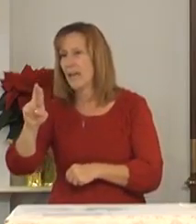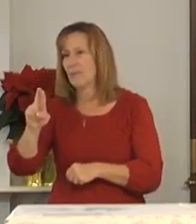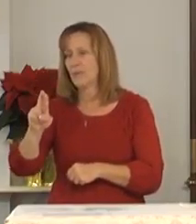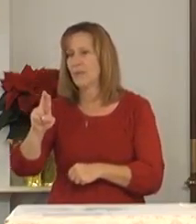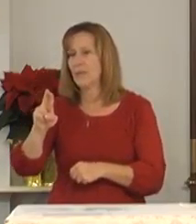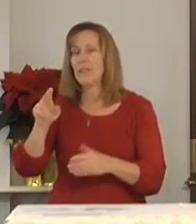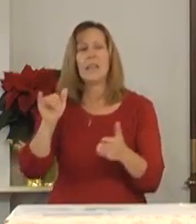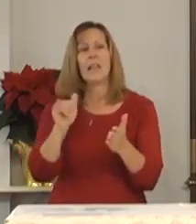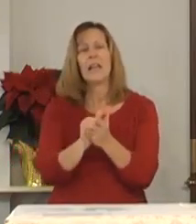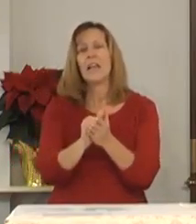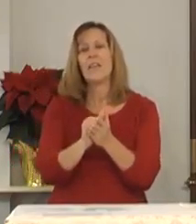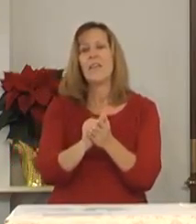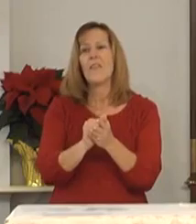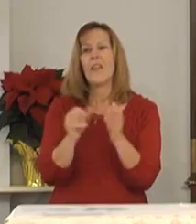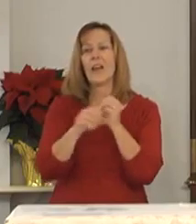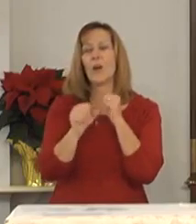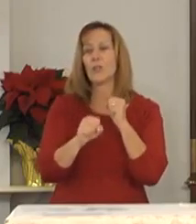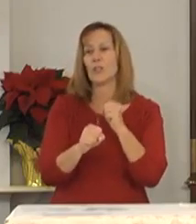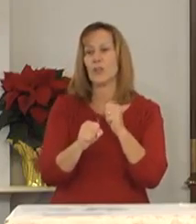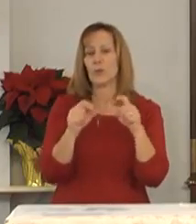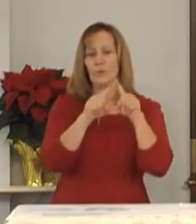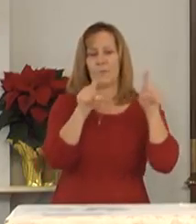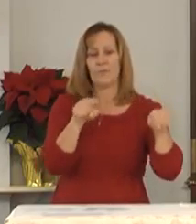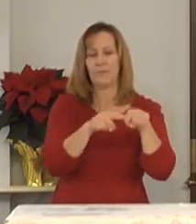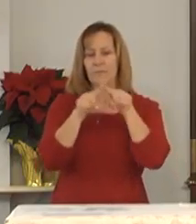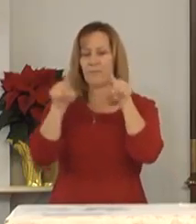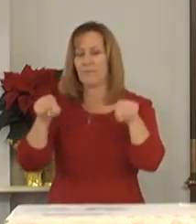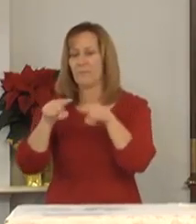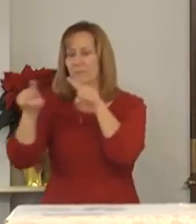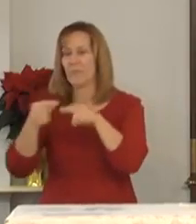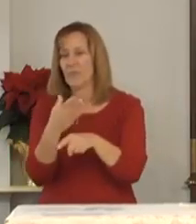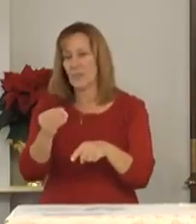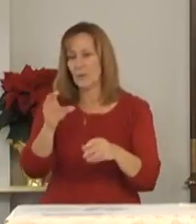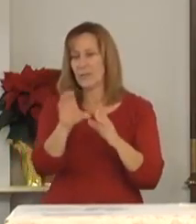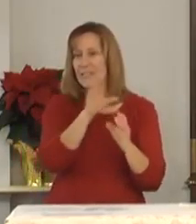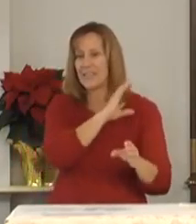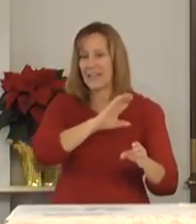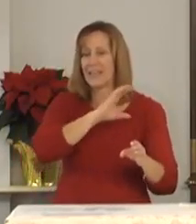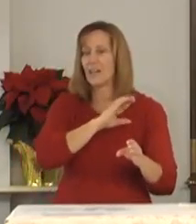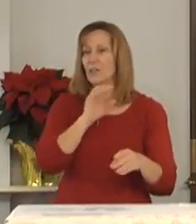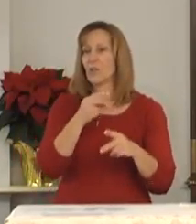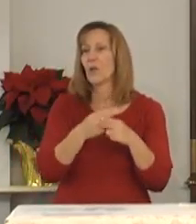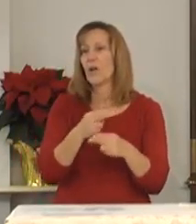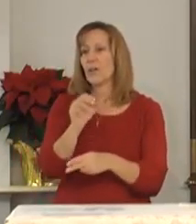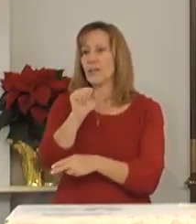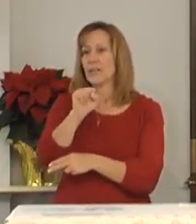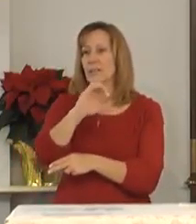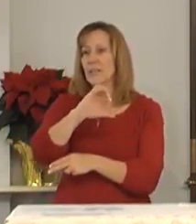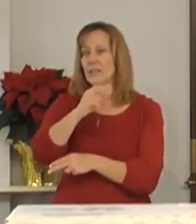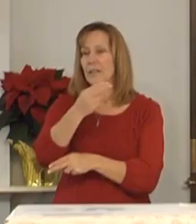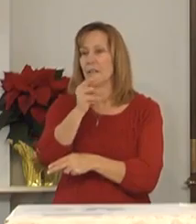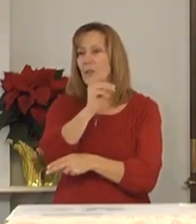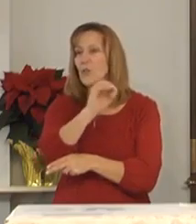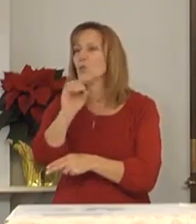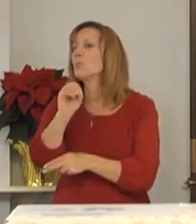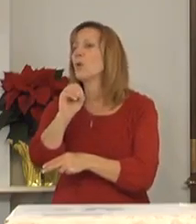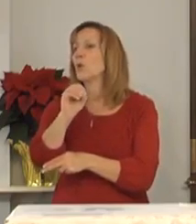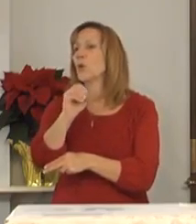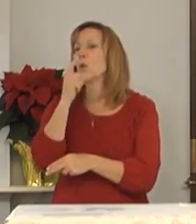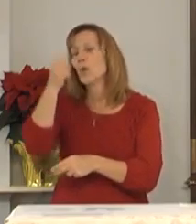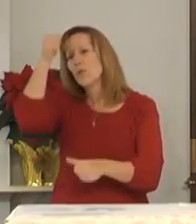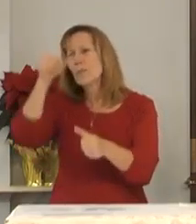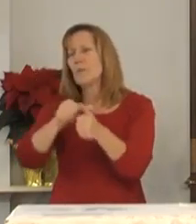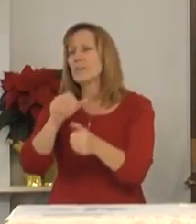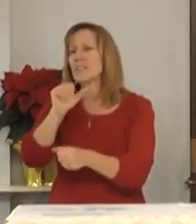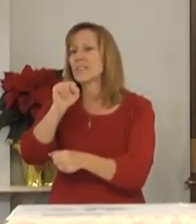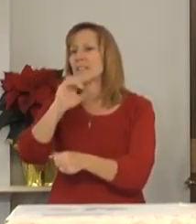And in that comic strip, there was a character called the Shmoo. Who